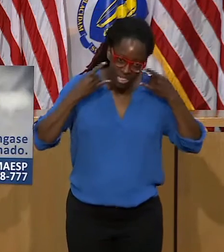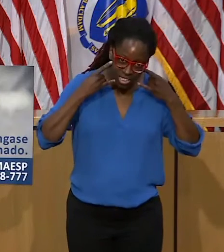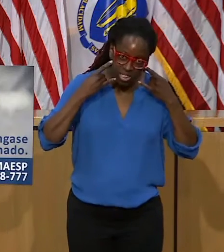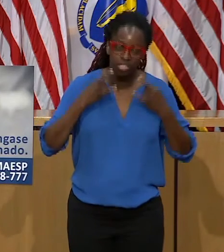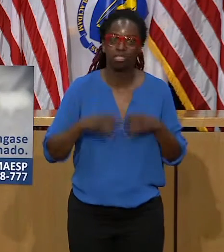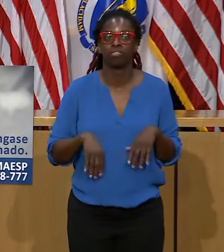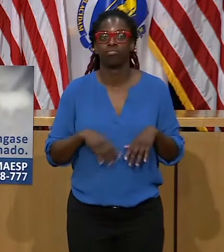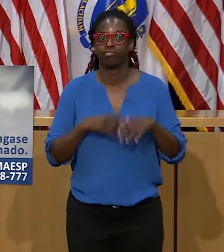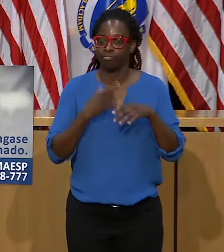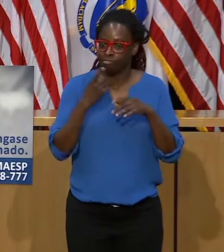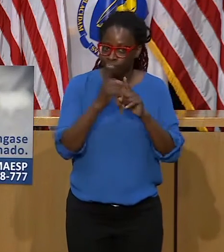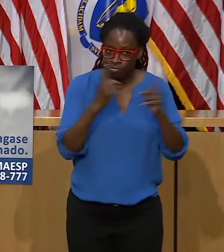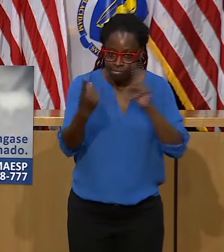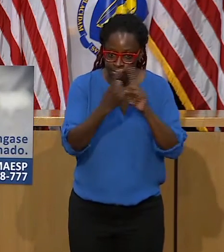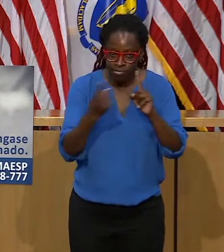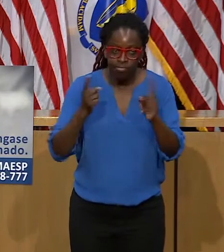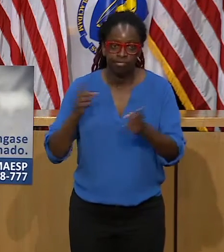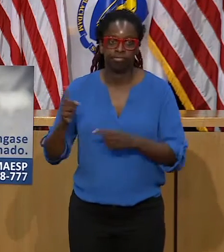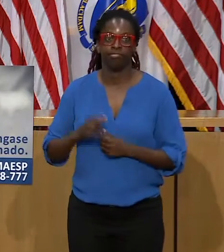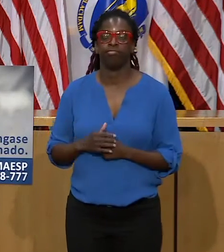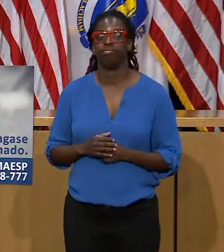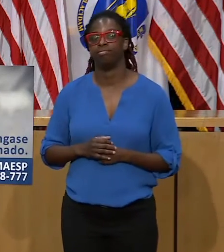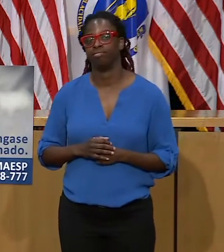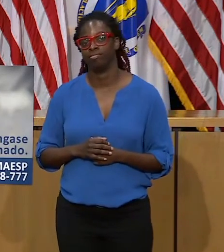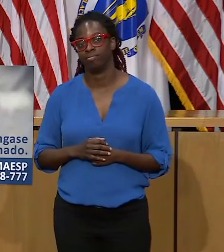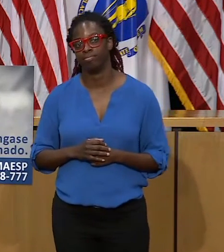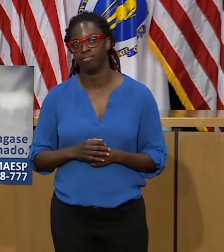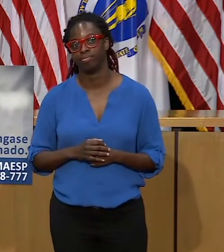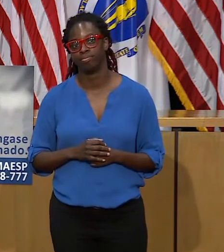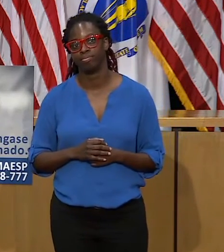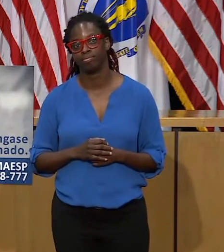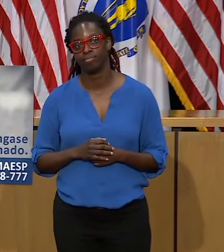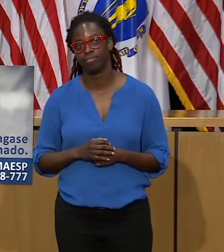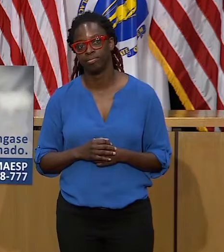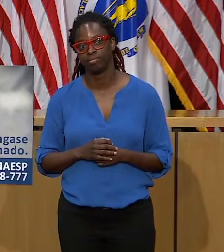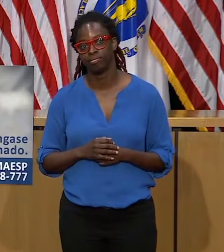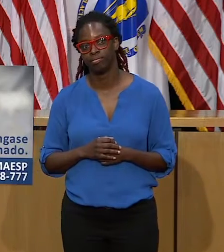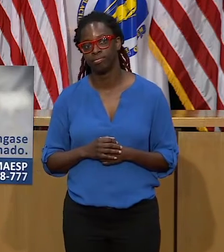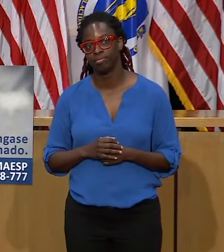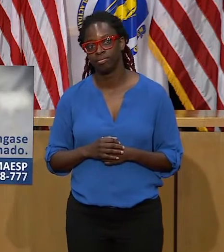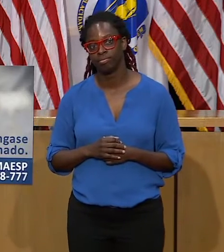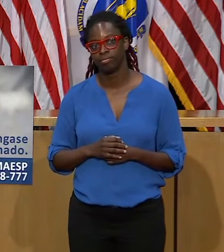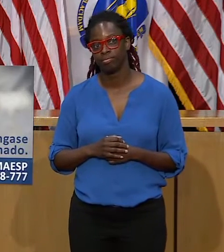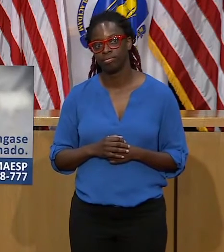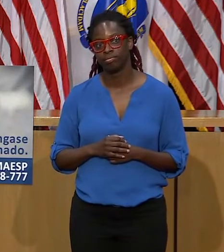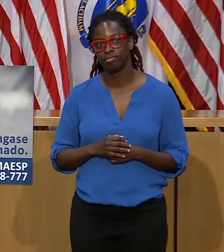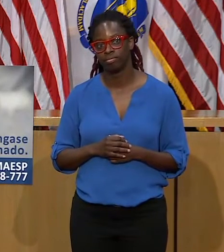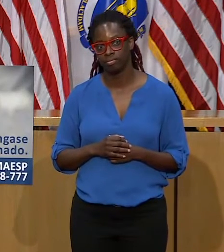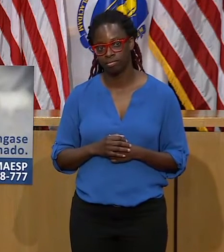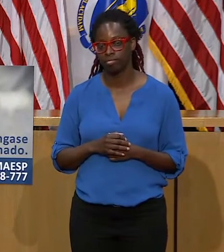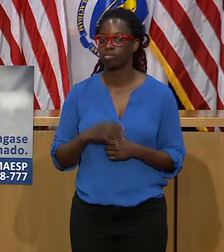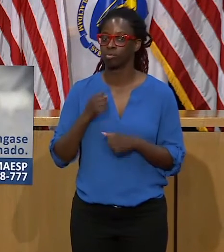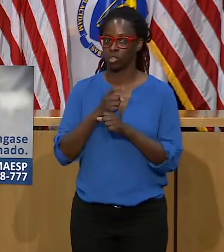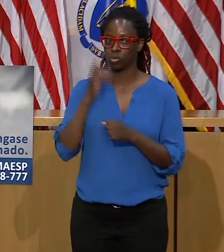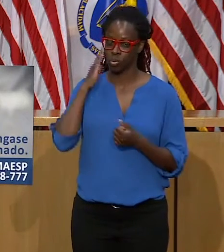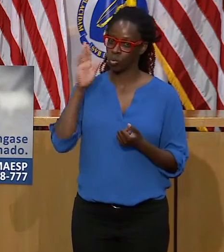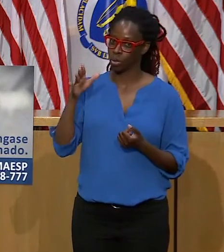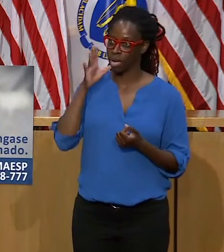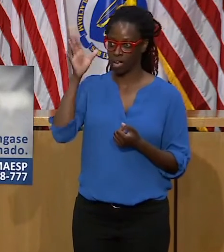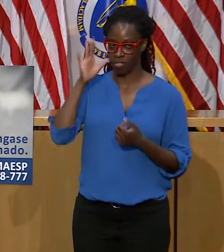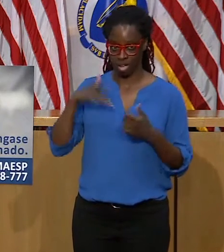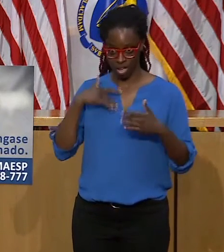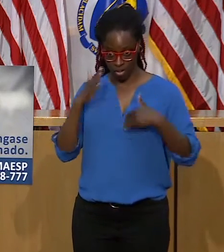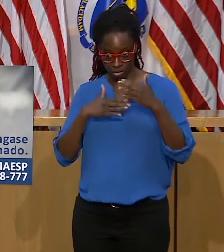Parents should be comfortable with those new guidelines for starting school. I'm sure the